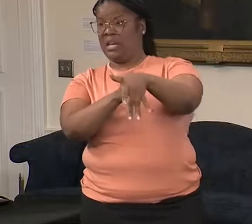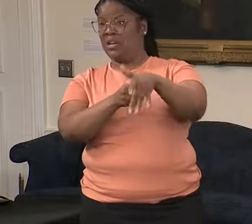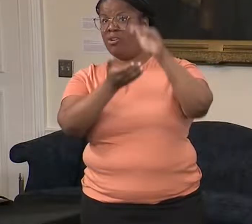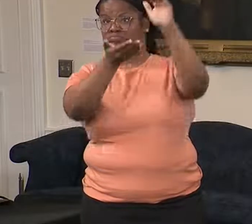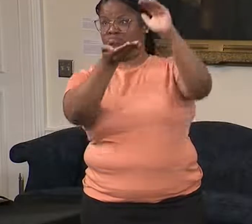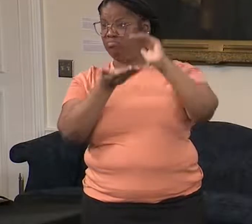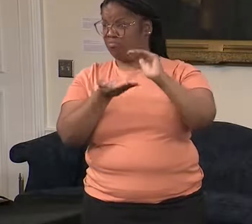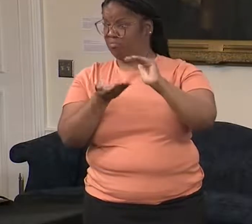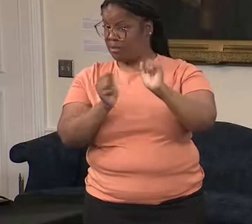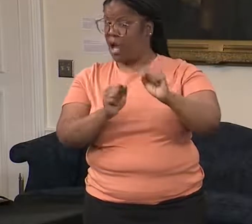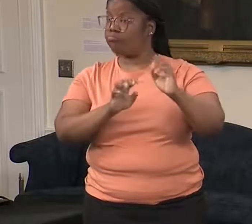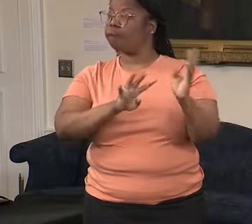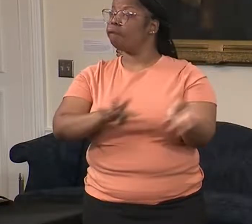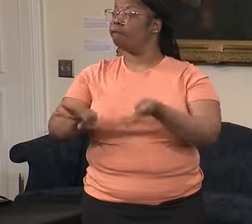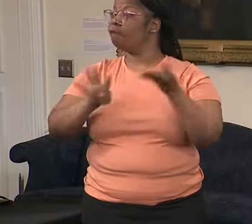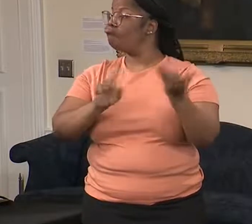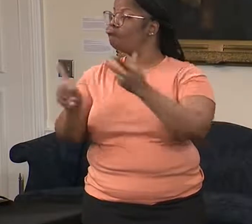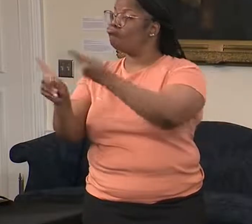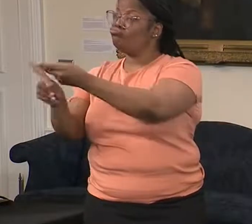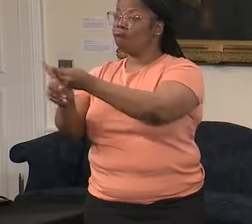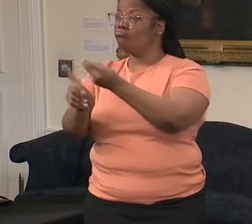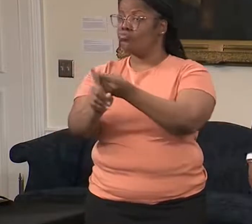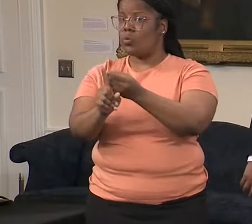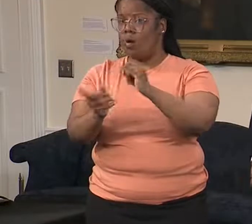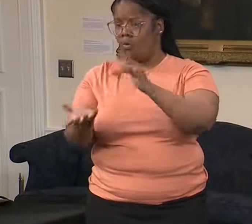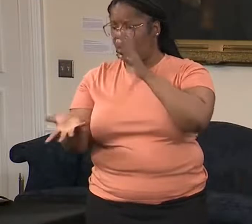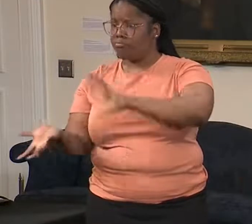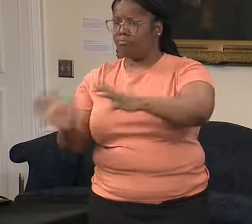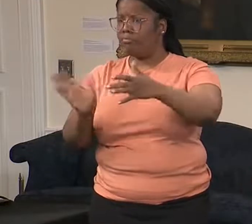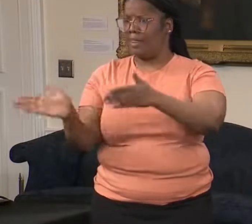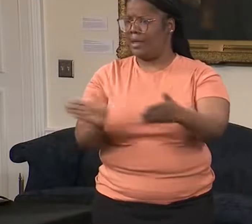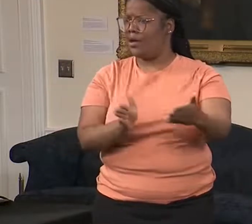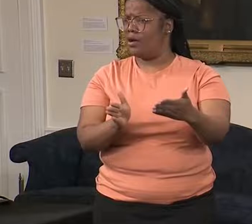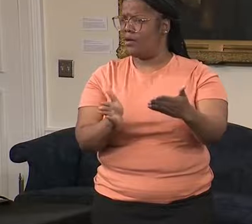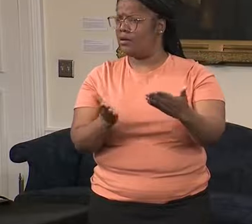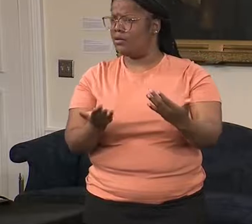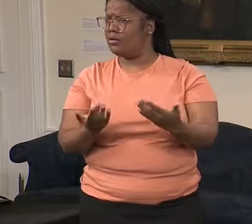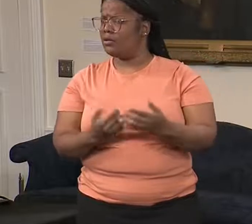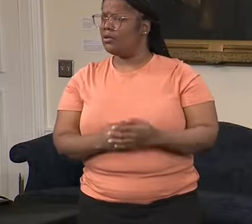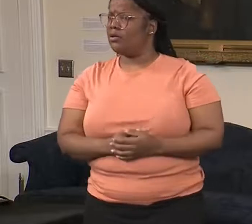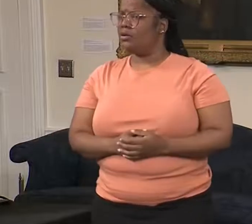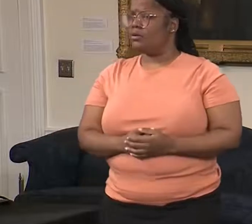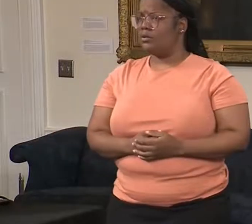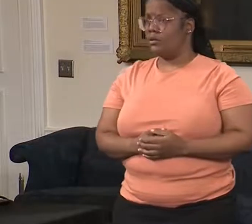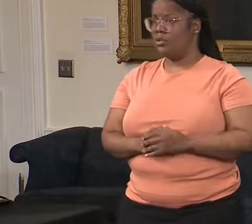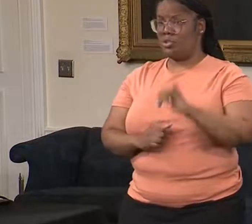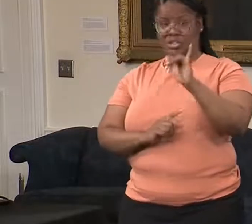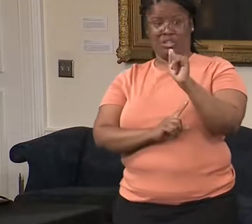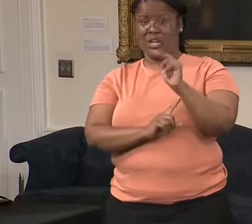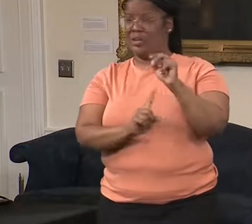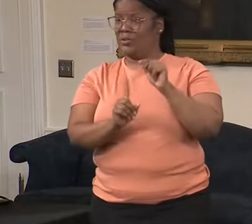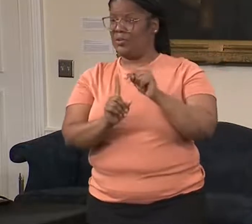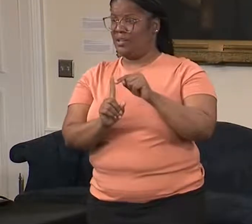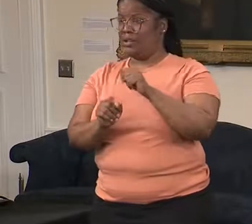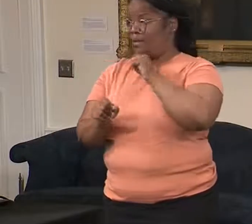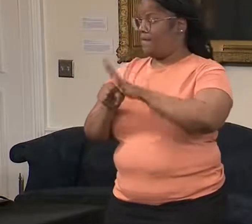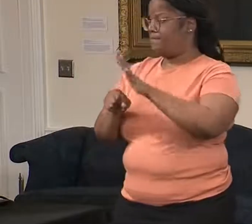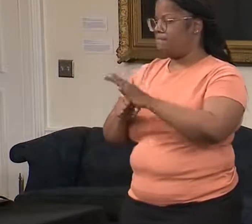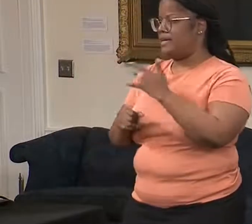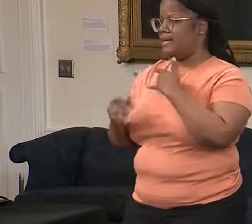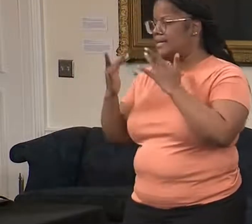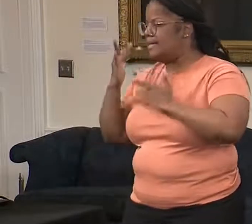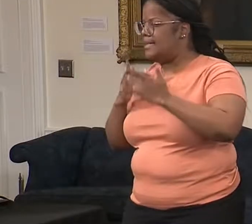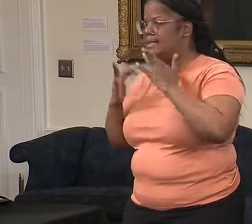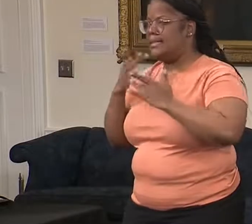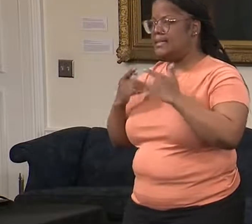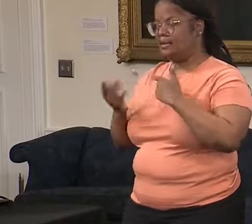which was Well, in January, there weren't enough, and we didn't have an infrastructure built. But, we're not, as I said in my remarks, every